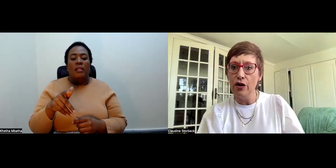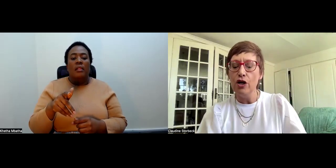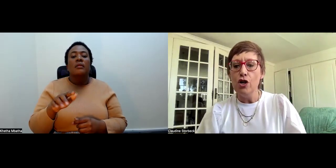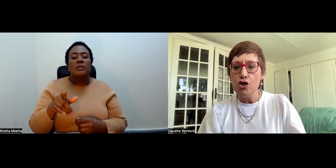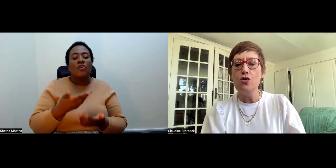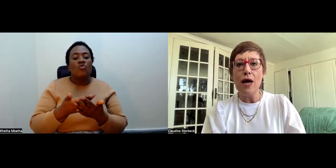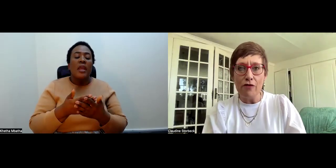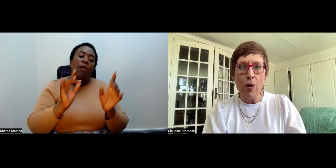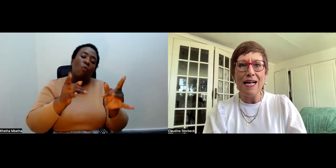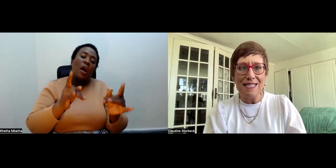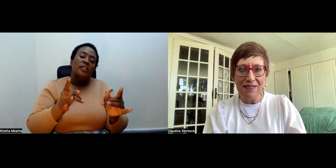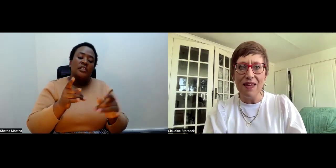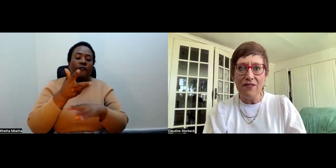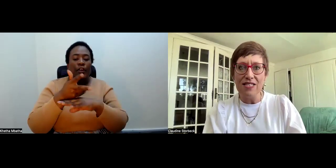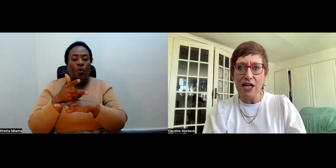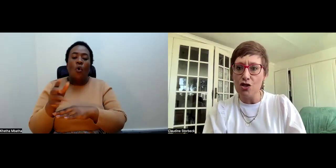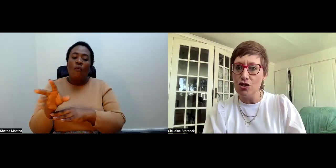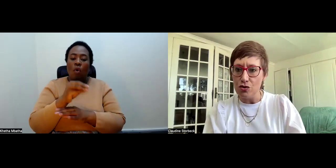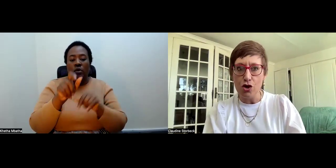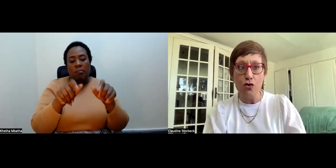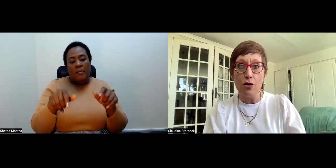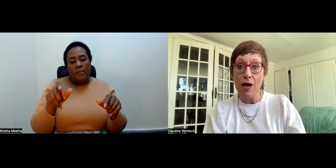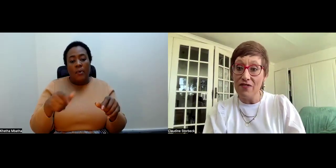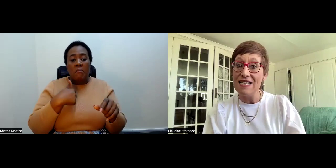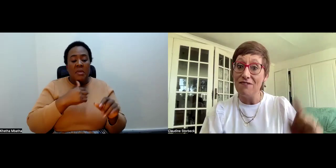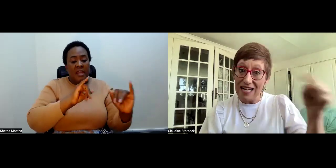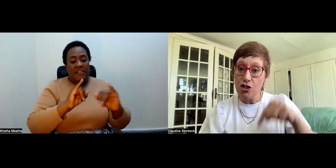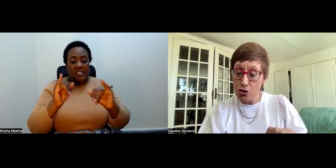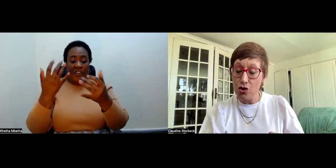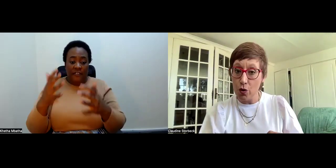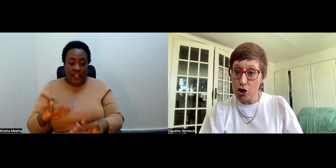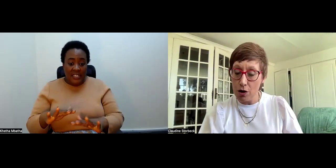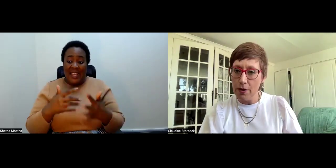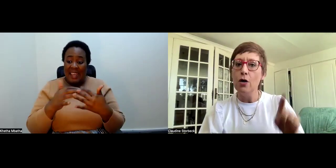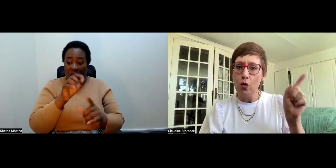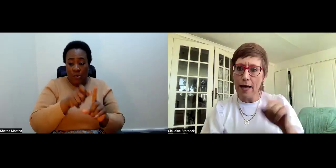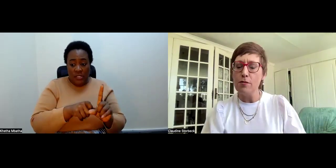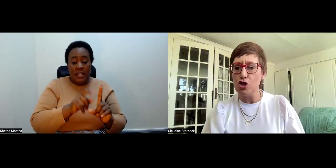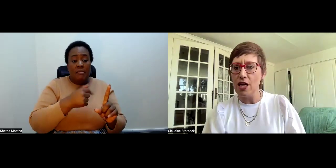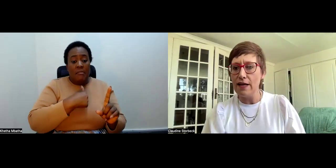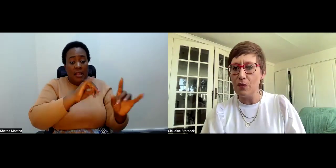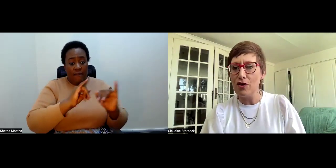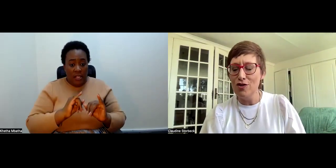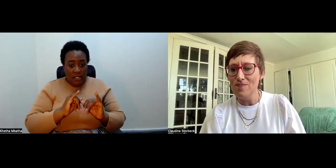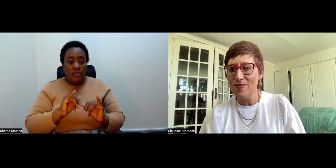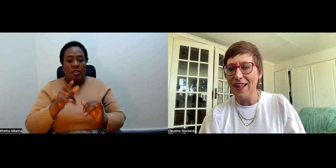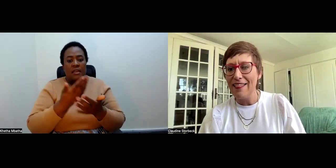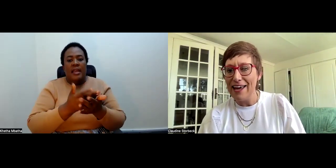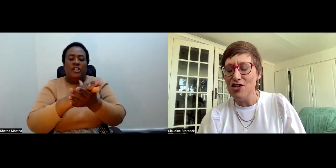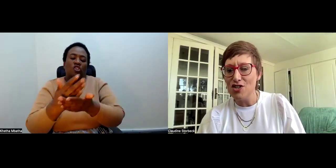the video to everyone I sent the invitation to. So whoever's invited you to the workshop will be able to share the link